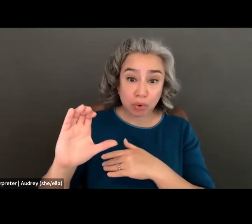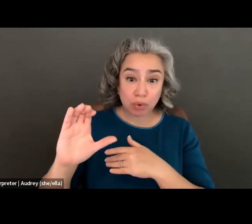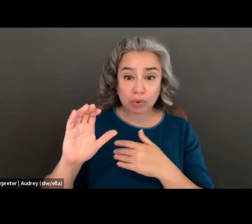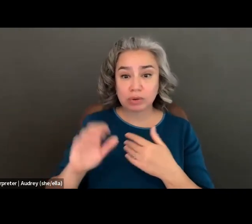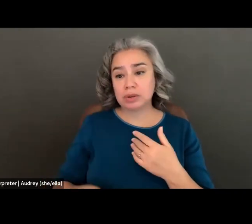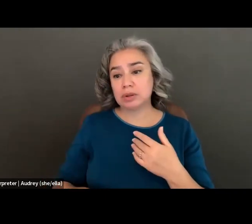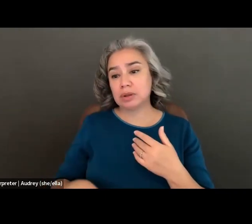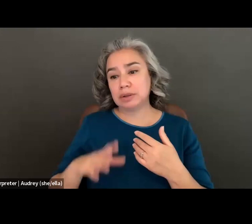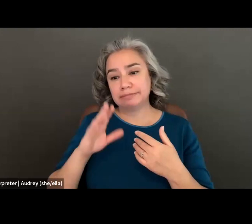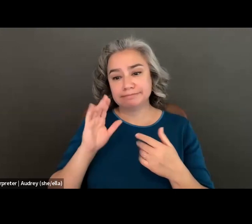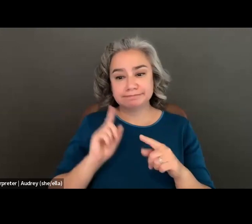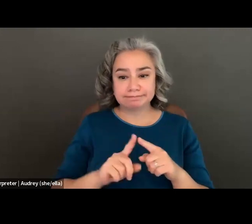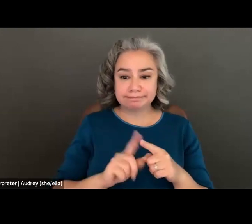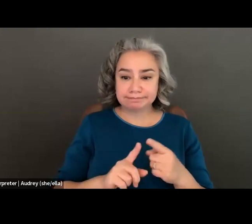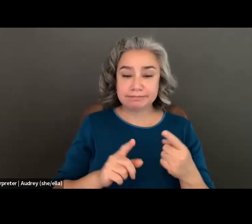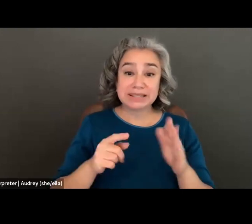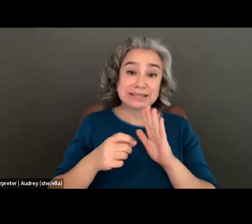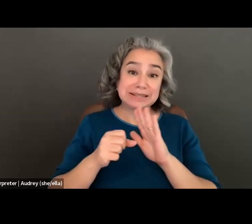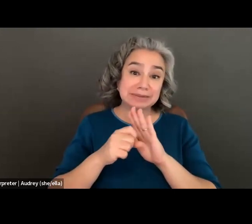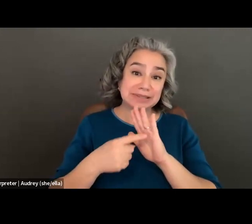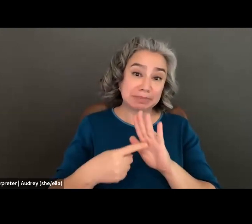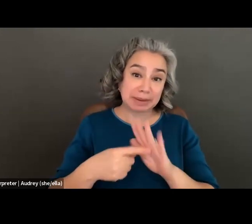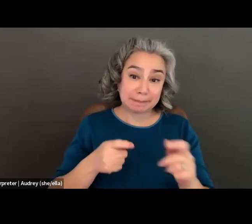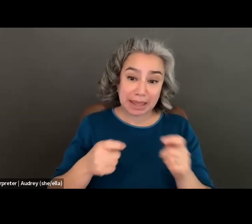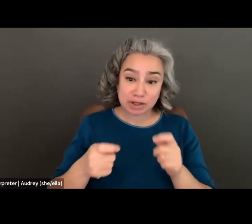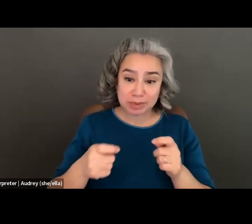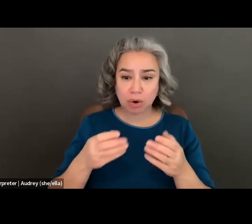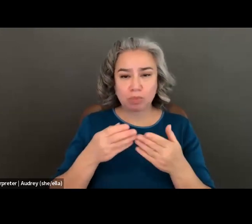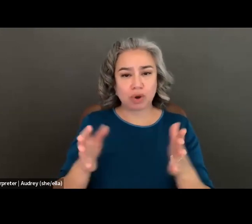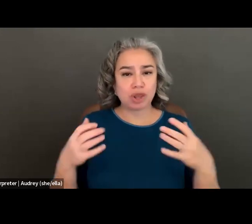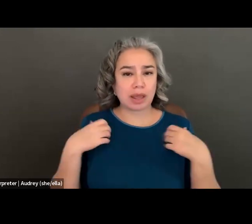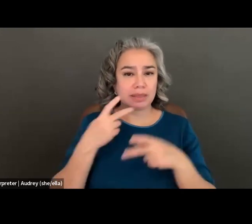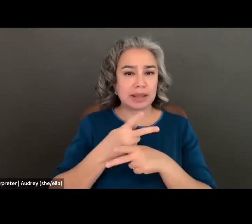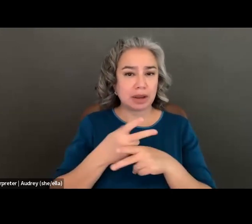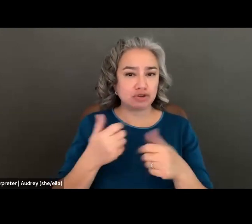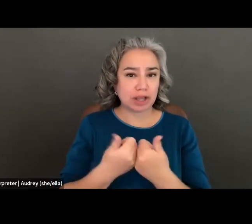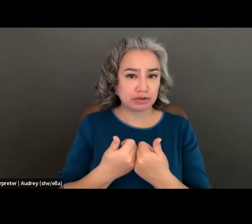symptoms management to broader reproductive healthcare challenges, drawing on my